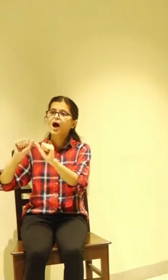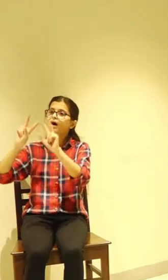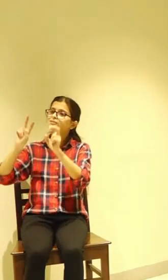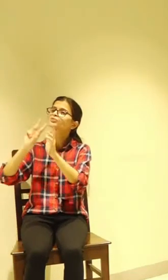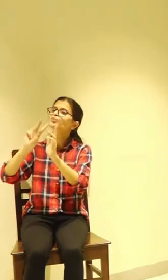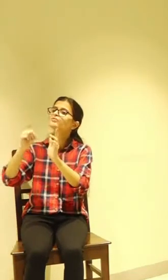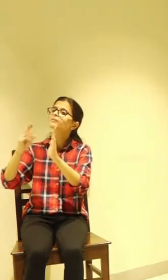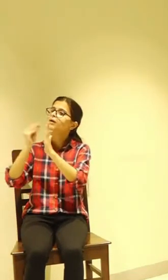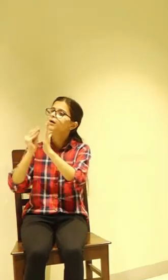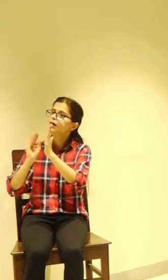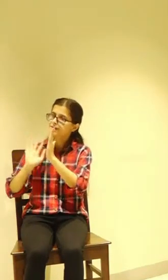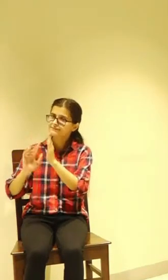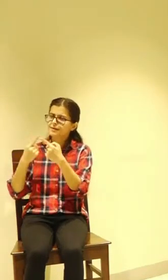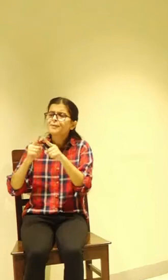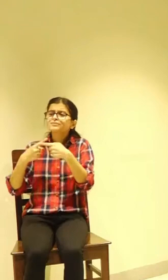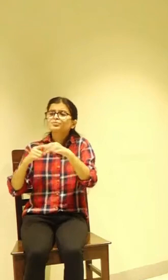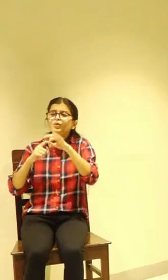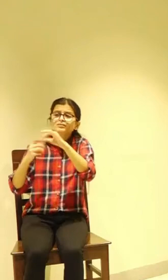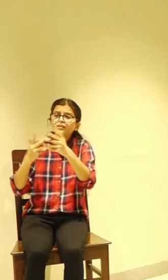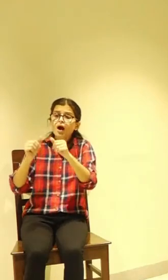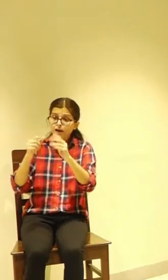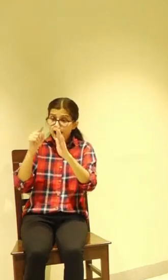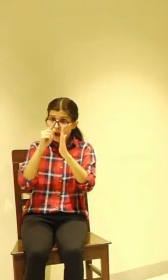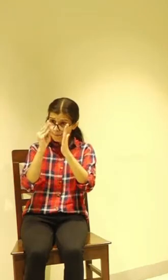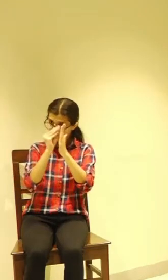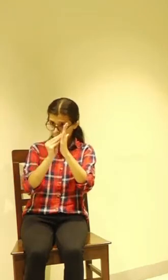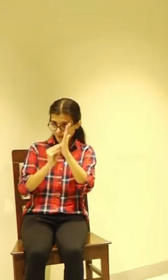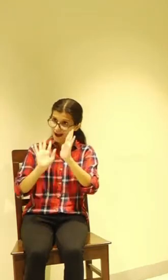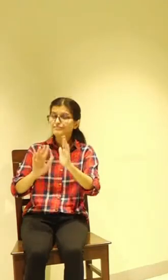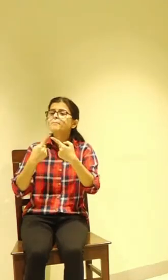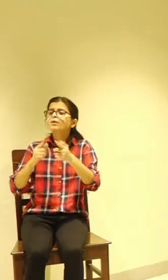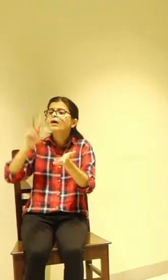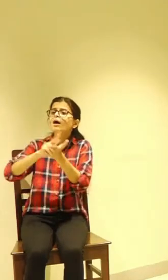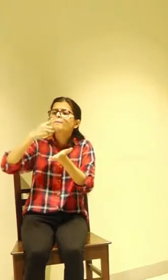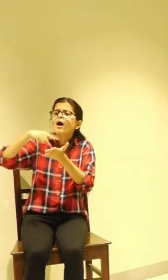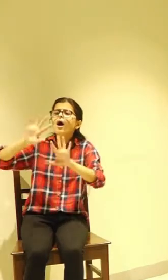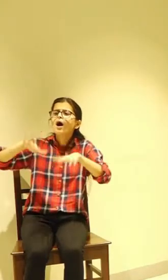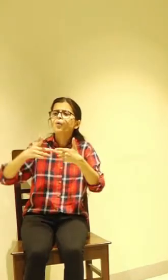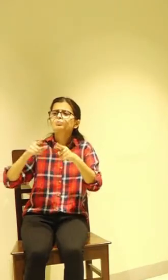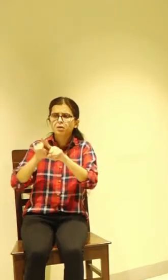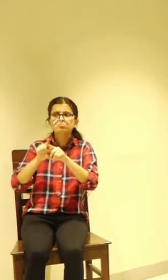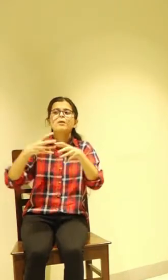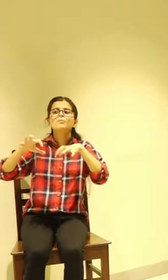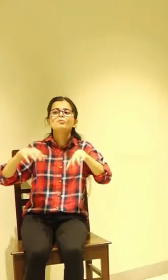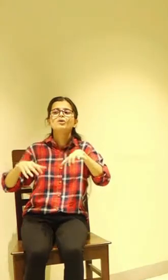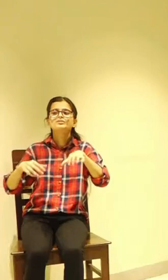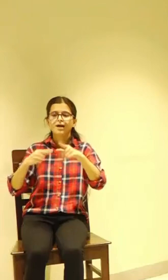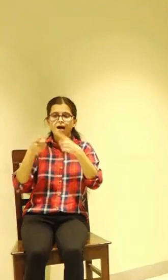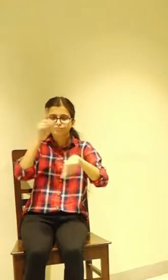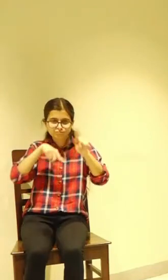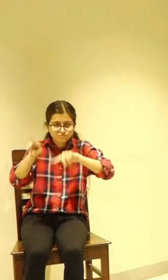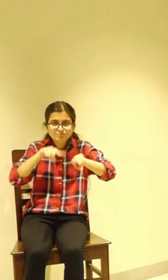21. But then the question comes, how do you implement it? How do you recognize it? And that's where proportionality analysis becomes